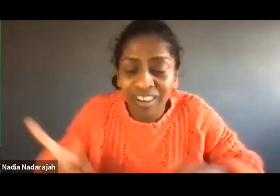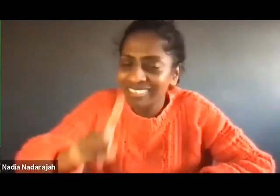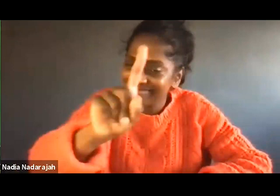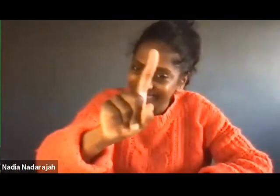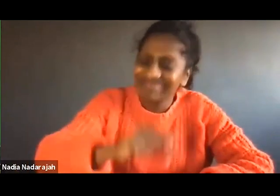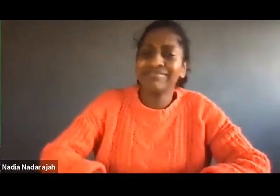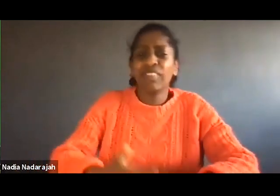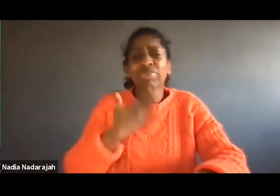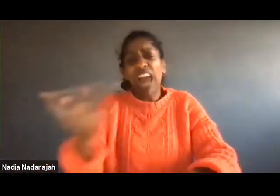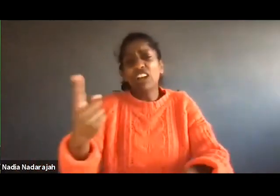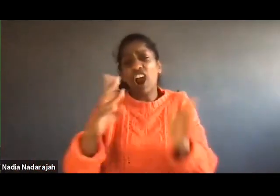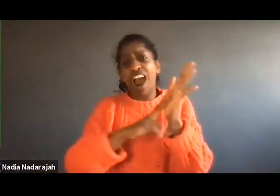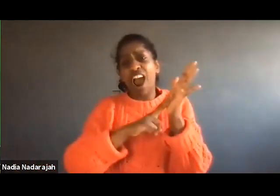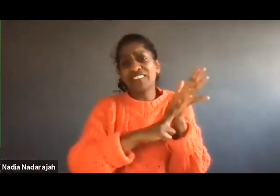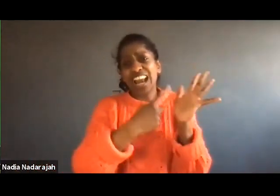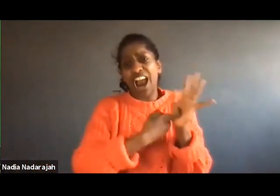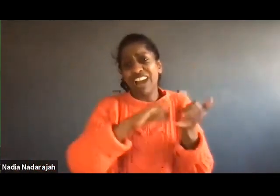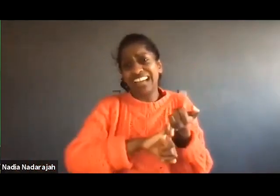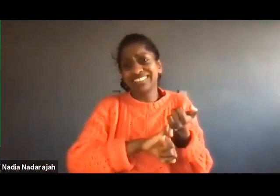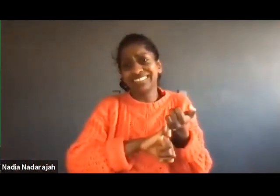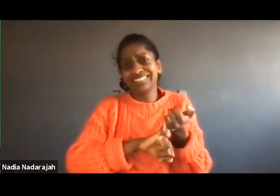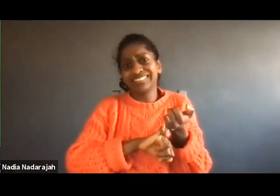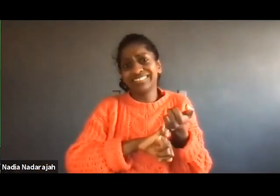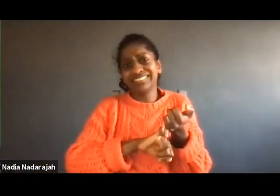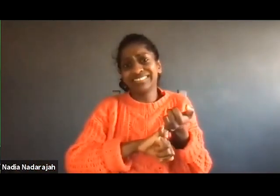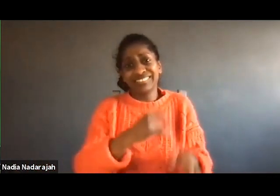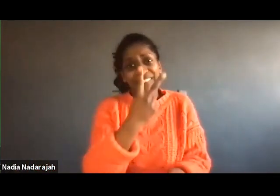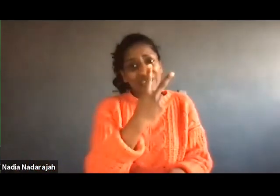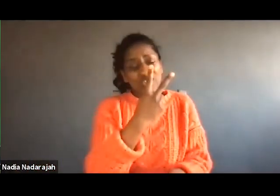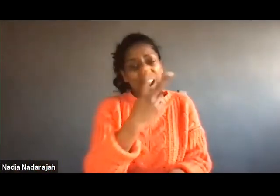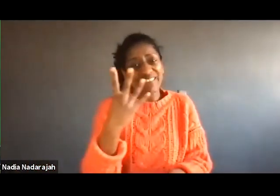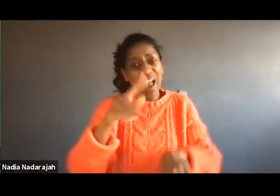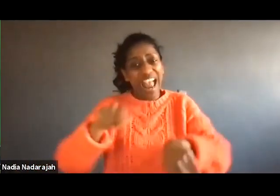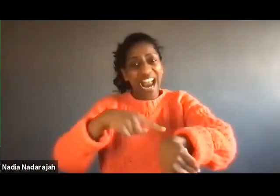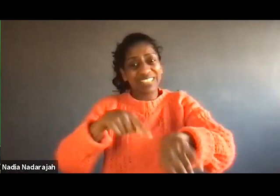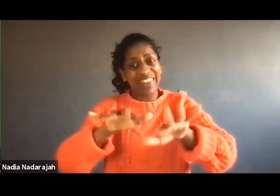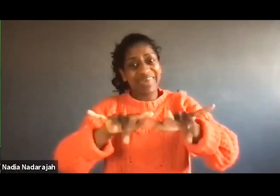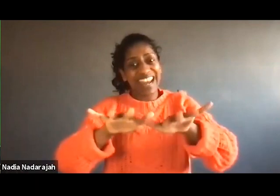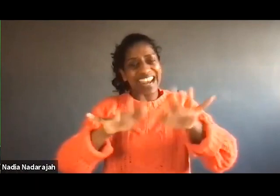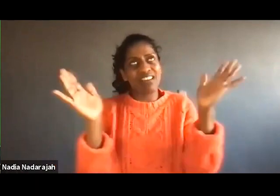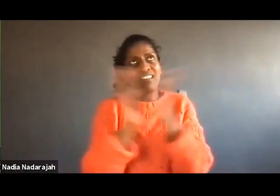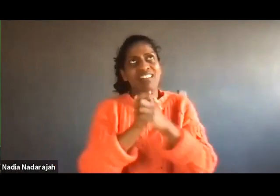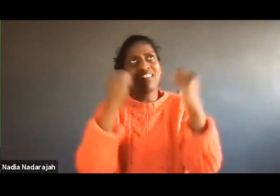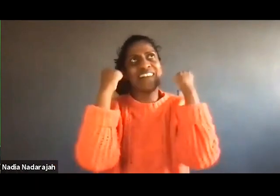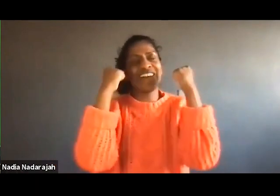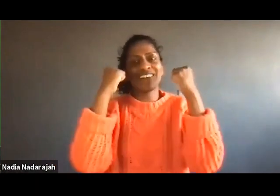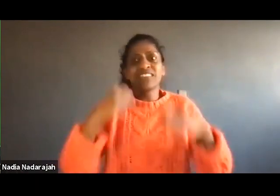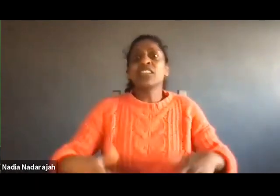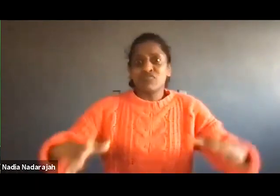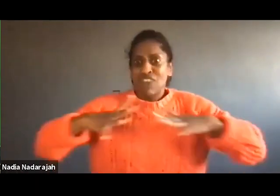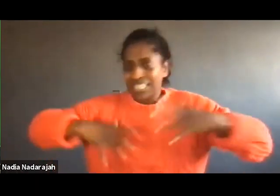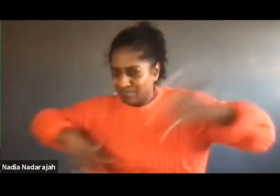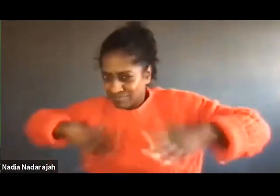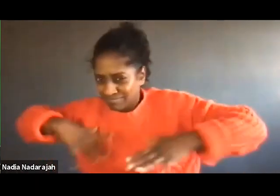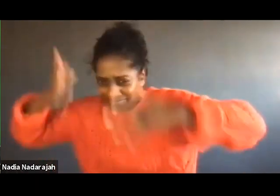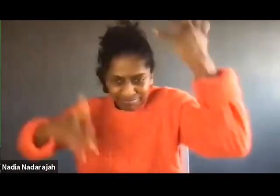I've got no interpreter from time to time, but you've also got something called VRS, which you can use. They're there 24 hours